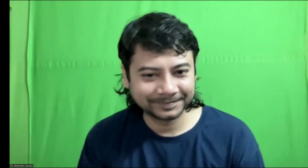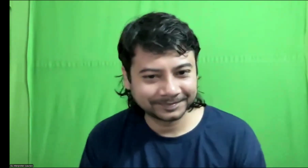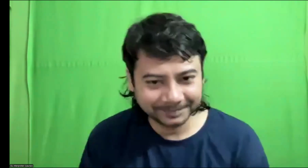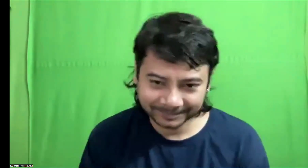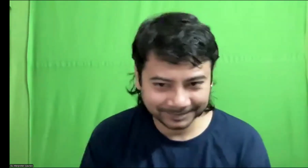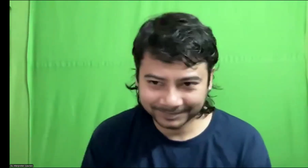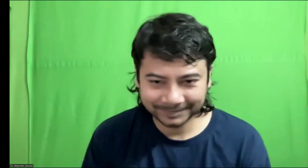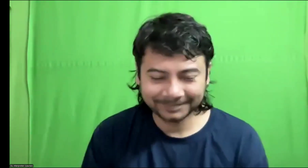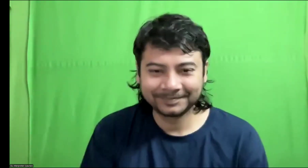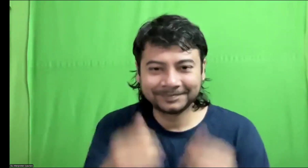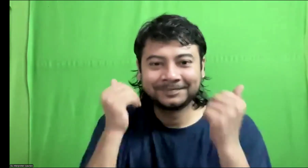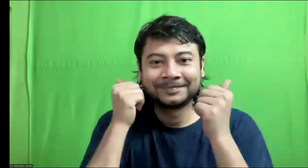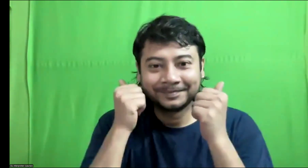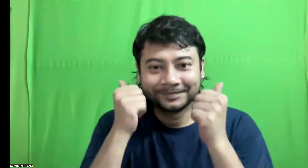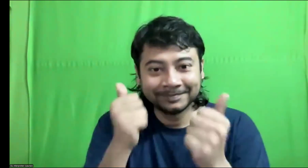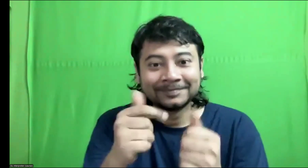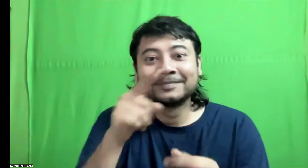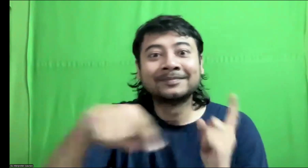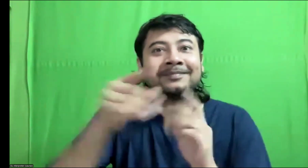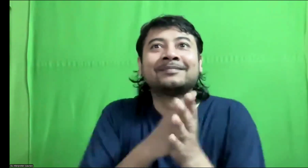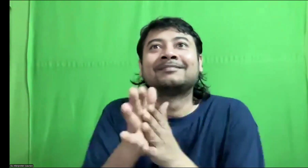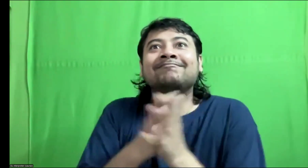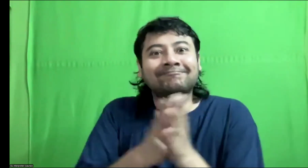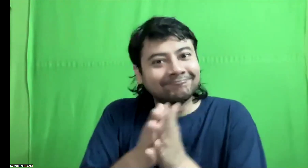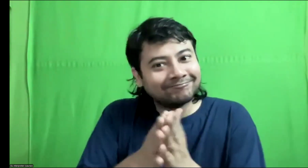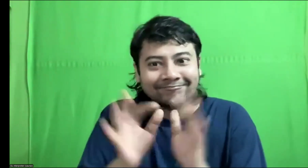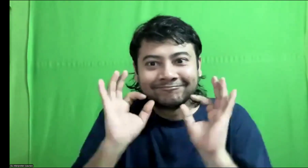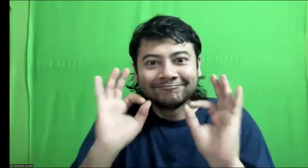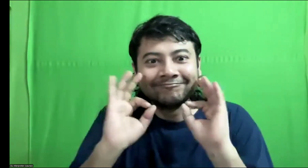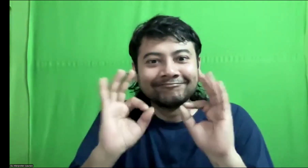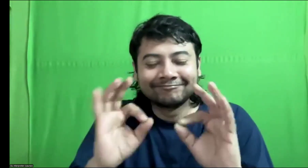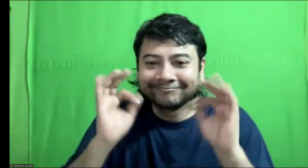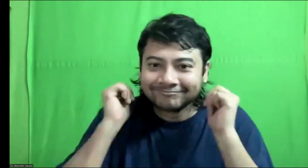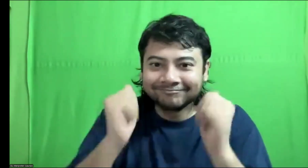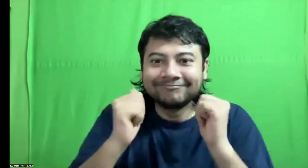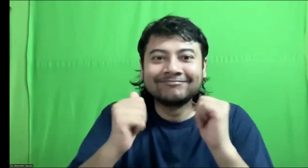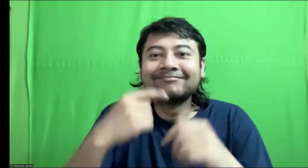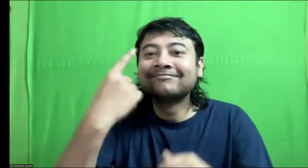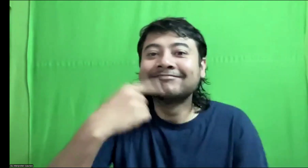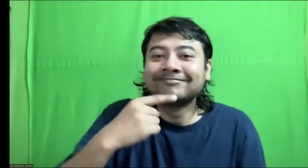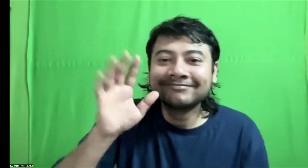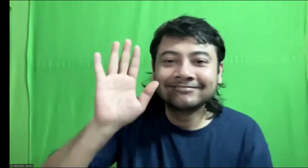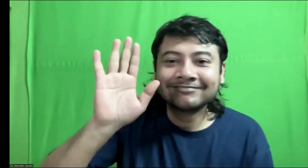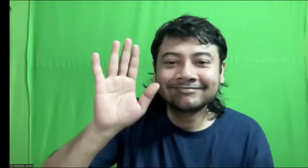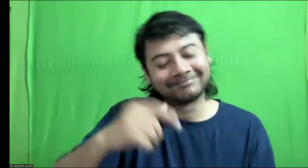Okay, so how many of you are inspired now to do some little effort from your side? How many of you want to do it?